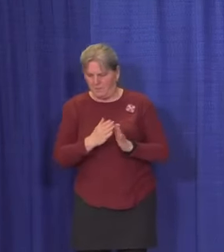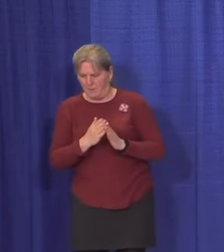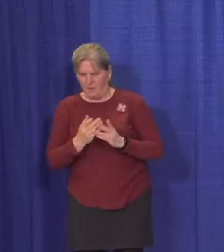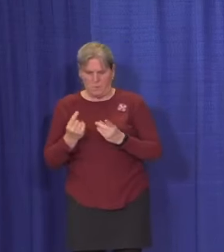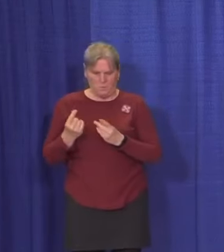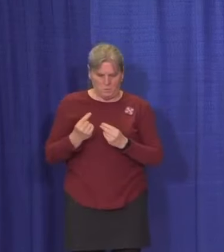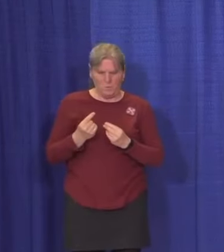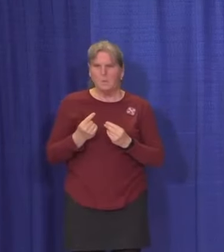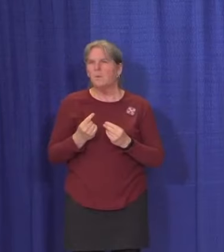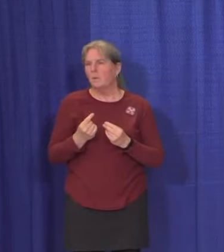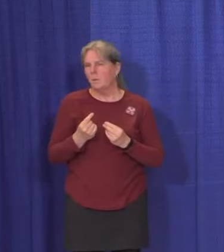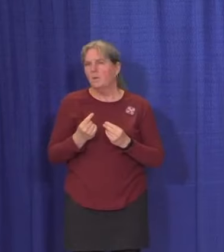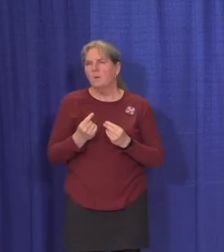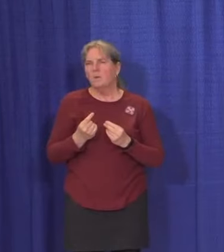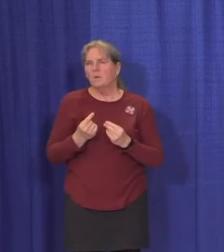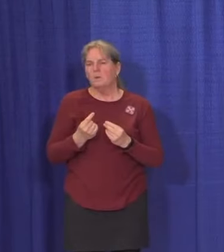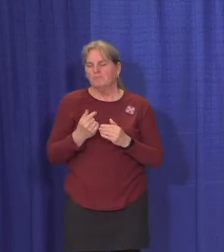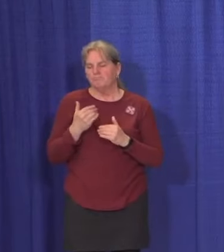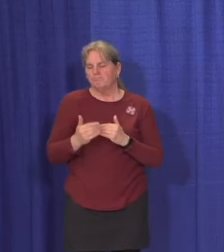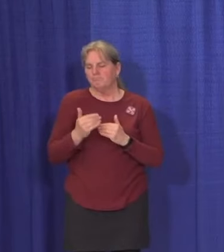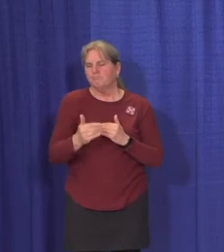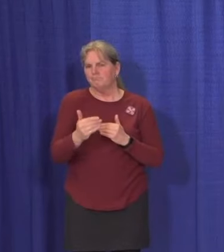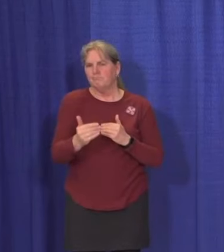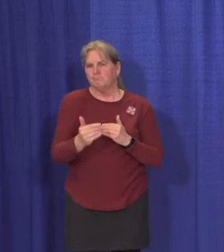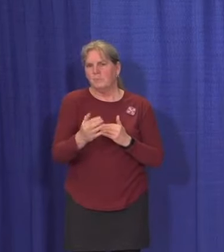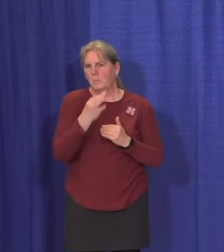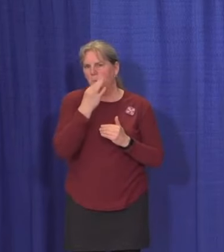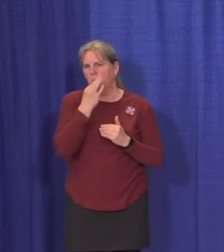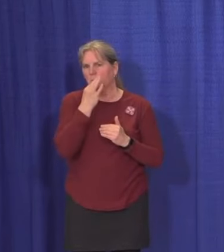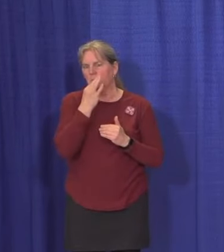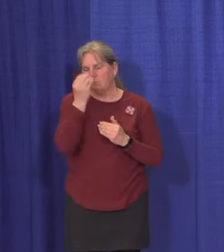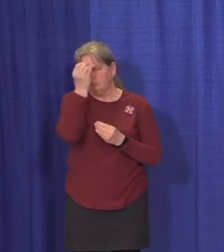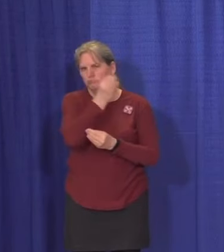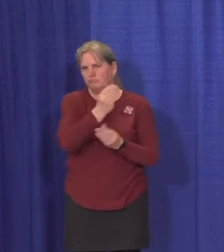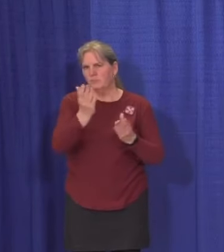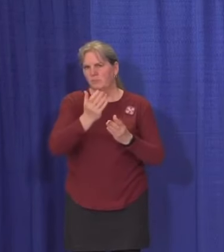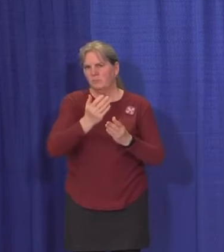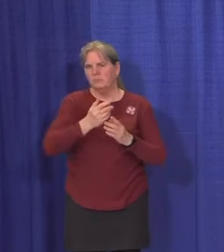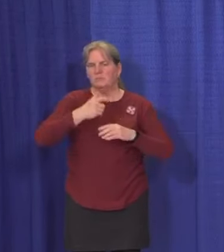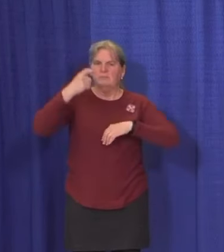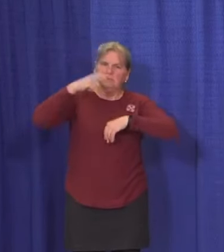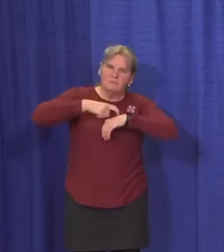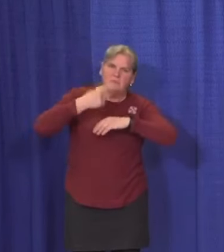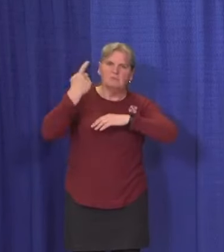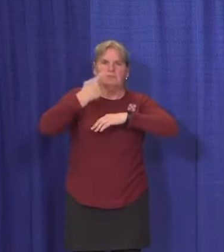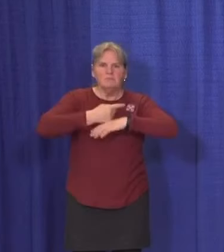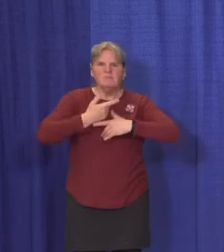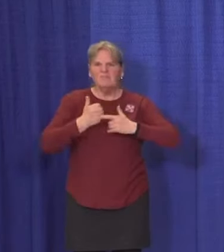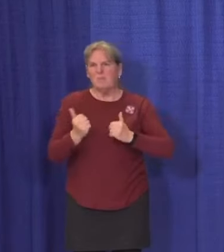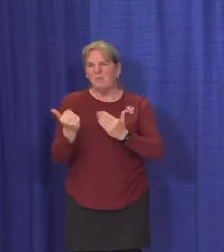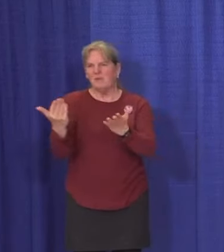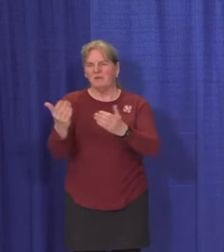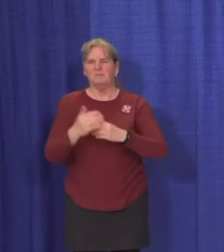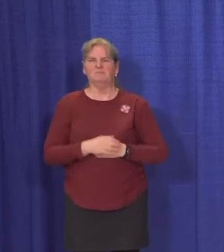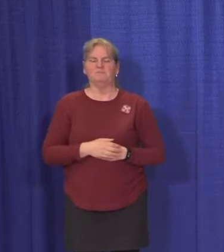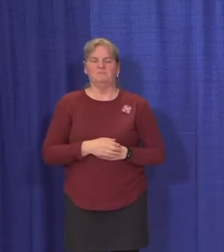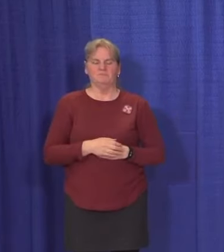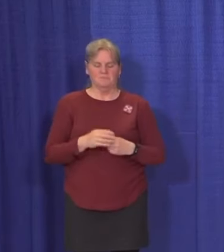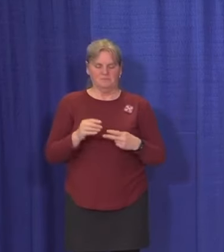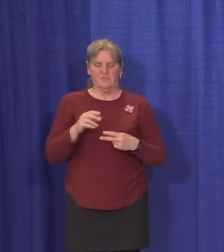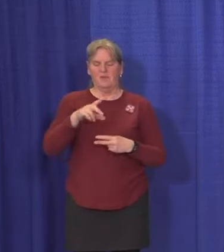we should be able to expect that to share that information shortly. Now, Pfizer and Moderna are